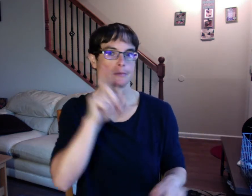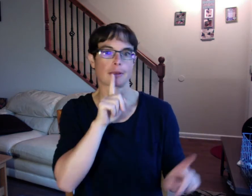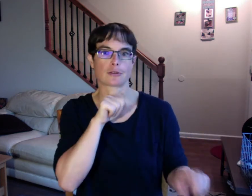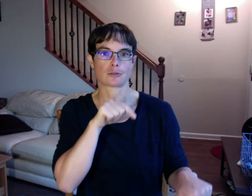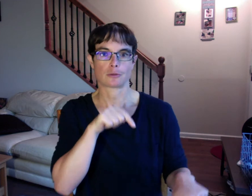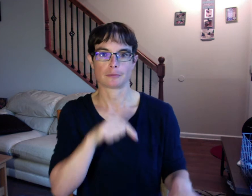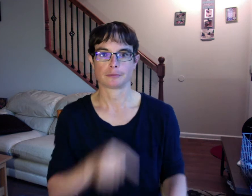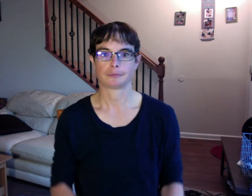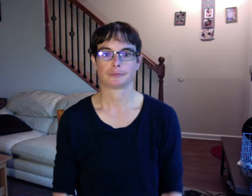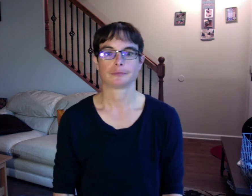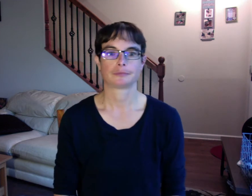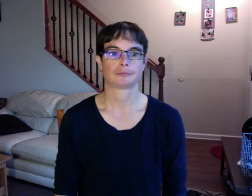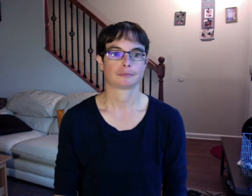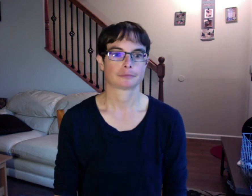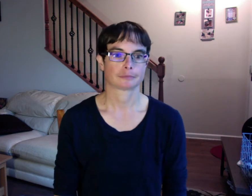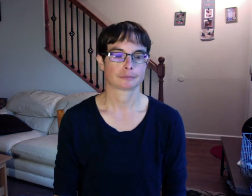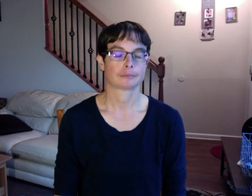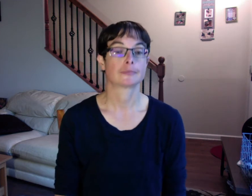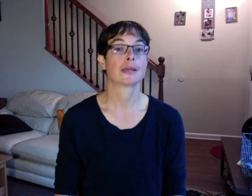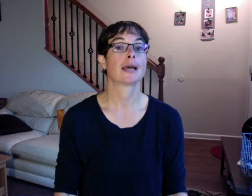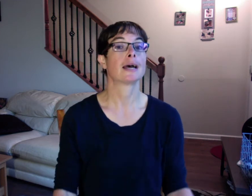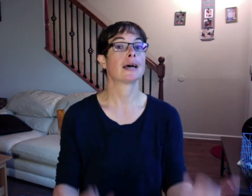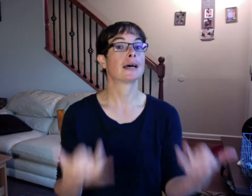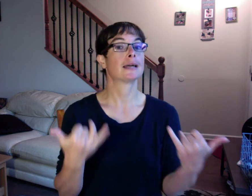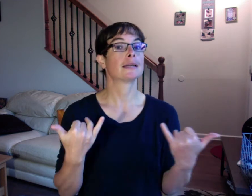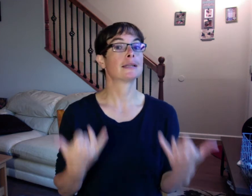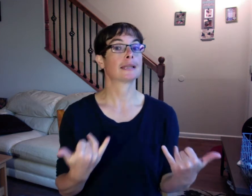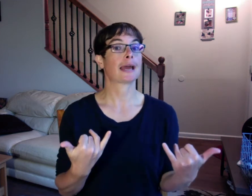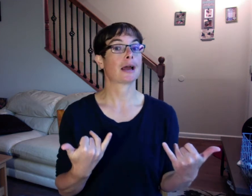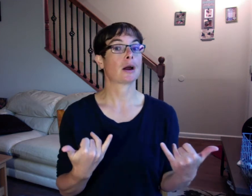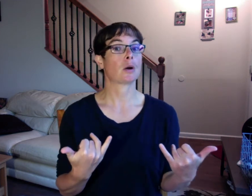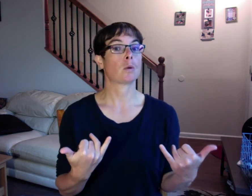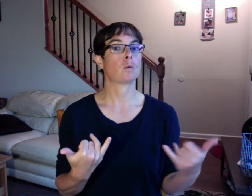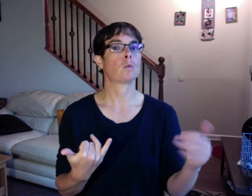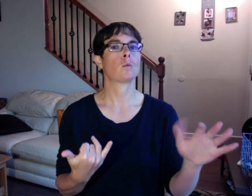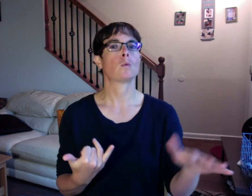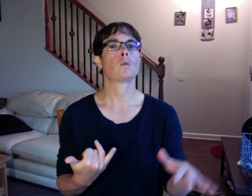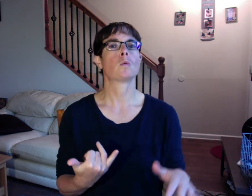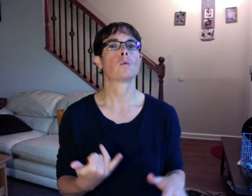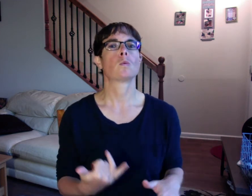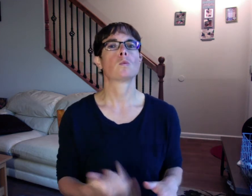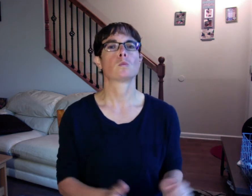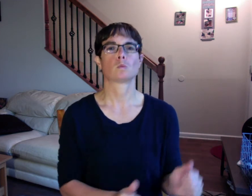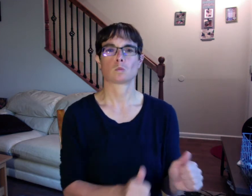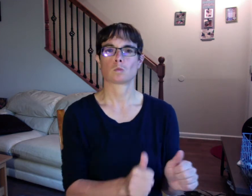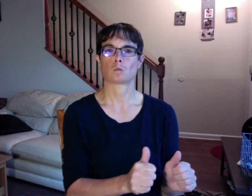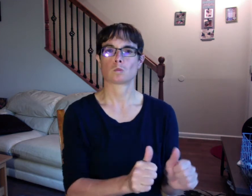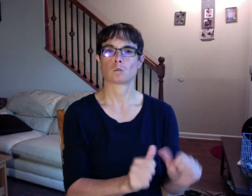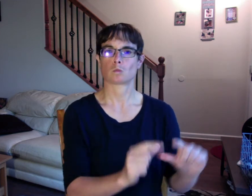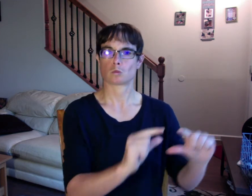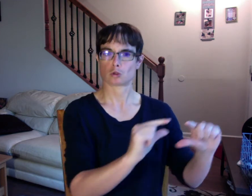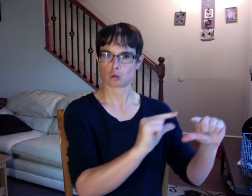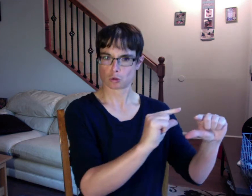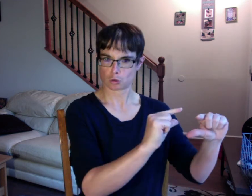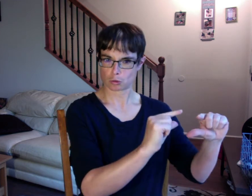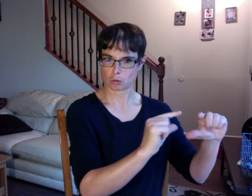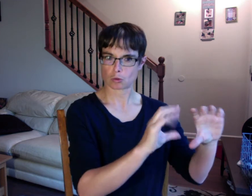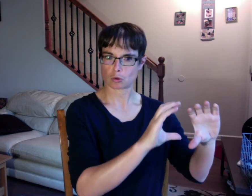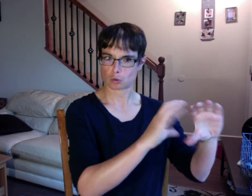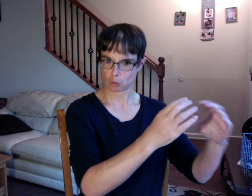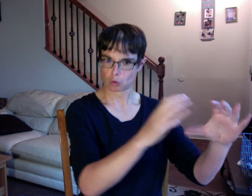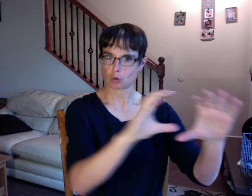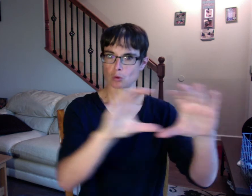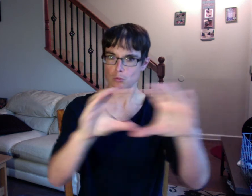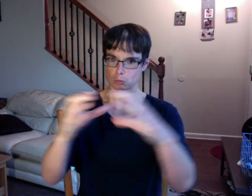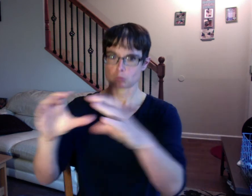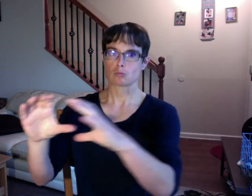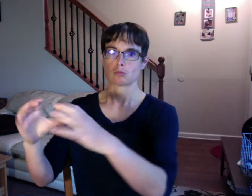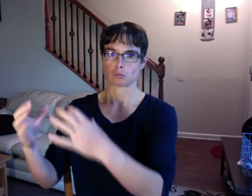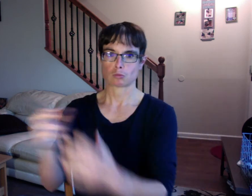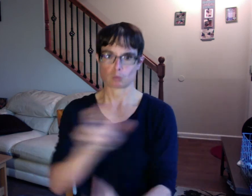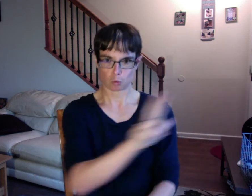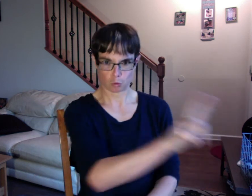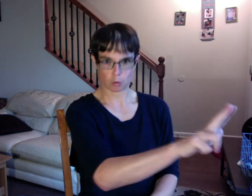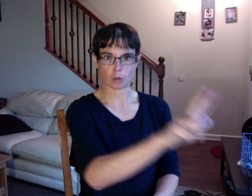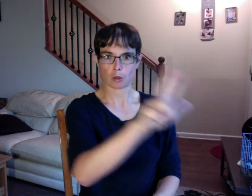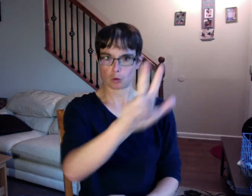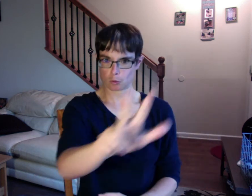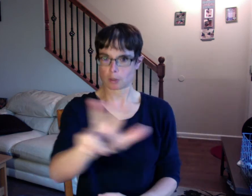like you to work on, since there's 3 of you, Hayden, can you do 1 and talk it out with these 2? Christian, can you do 2